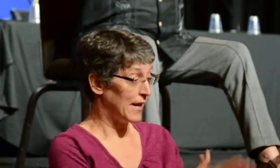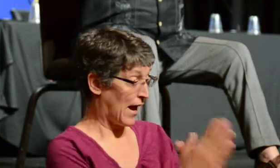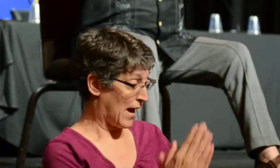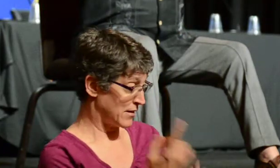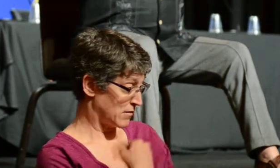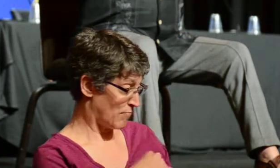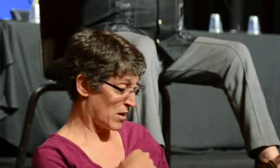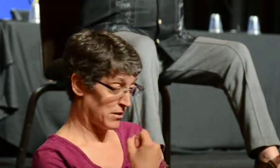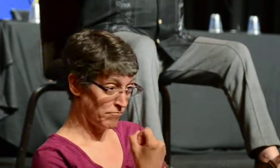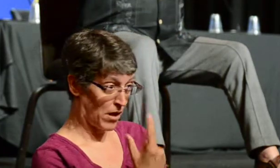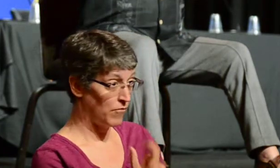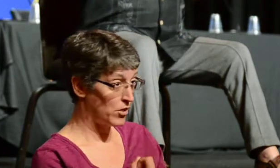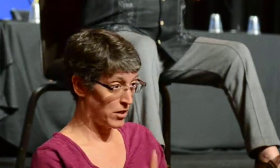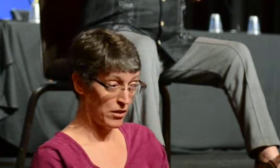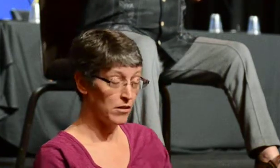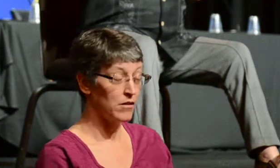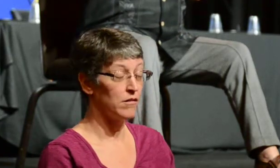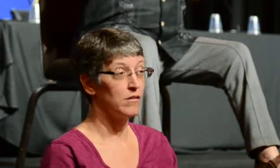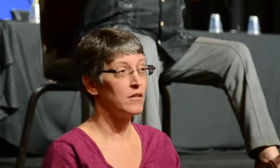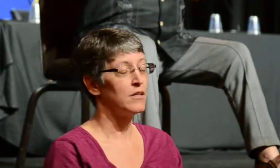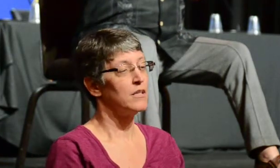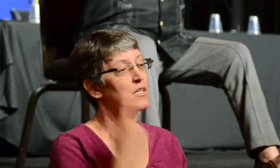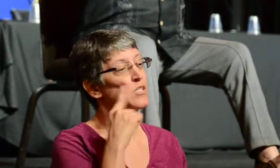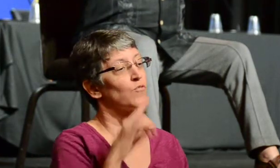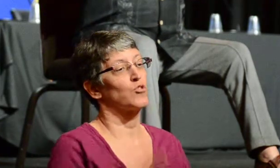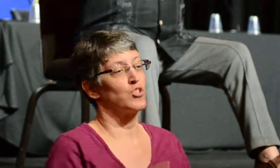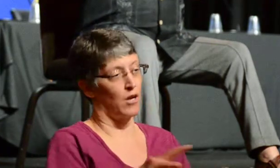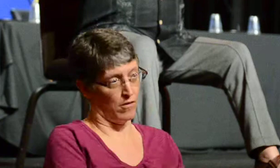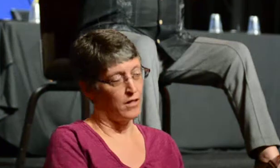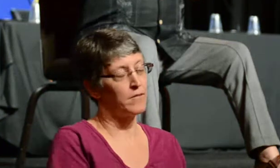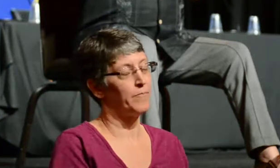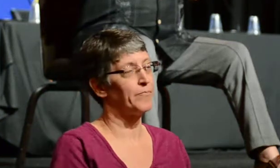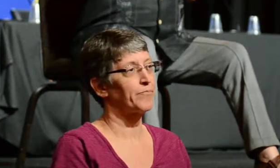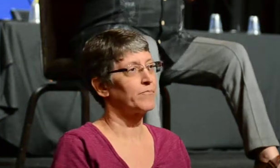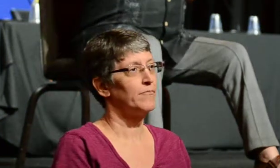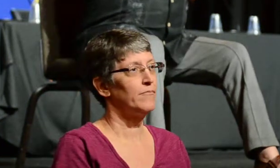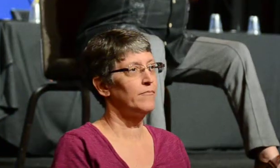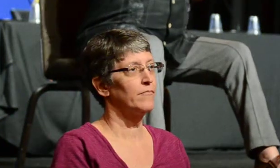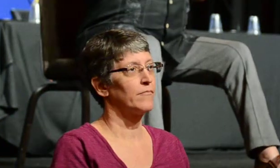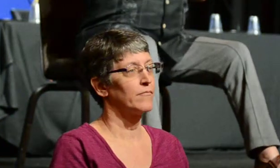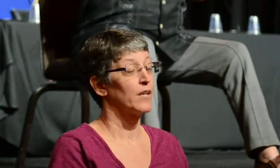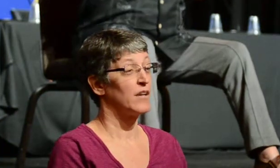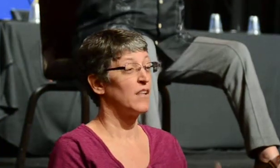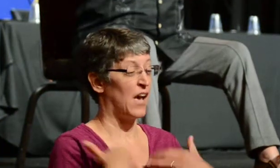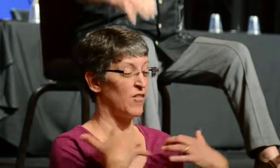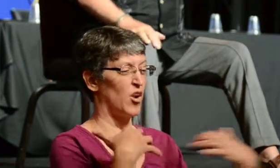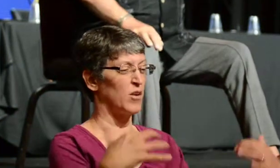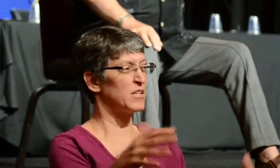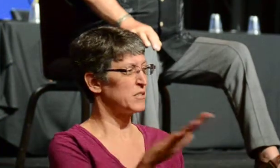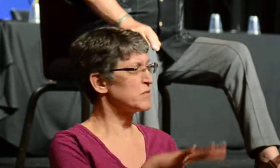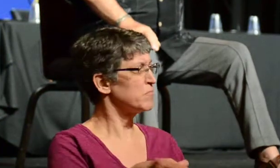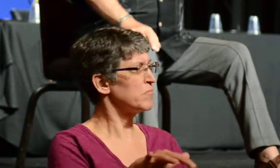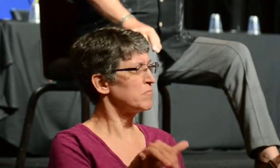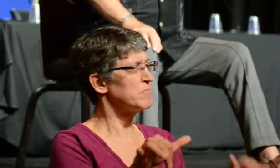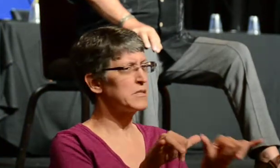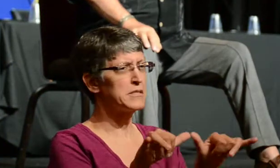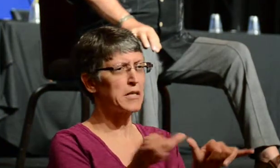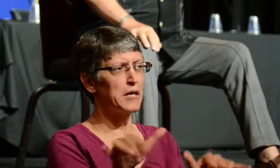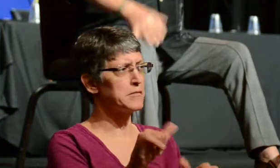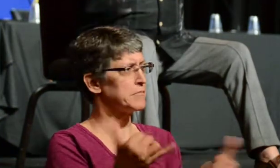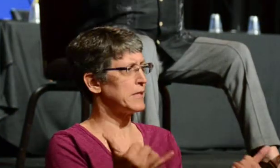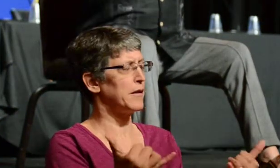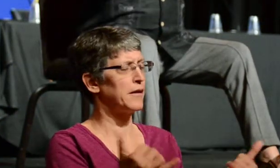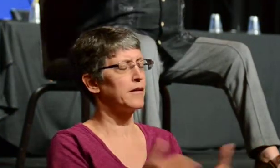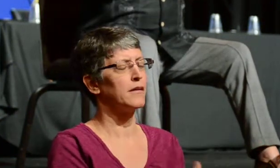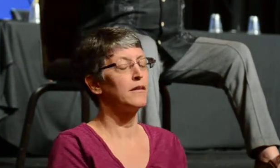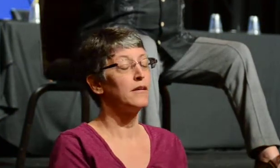year. It's a charity thing, and there's about an audience about this size, and